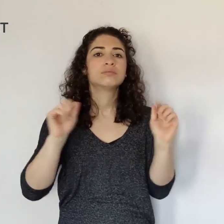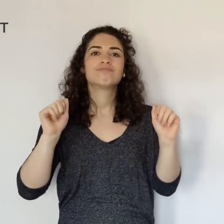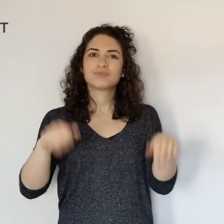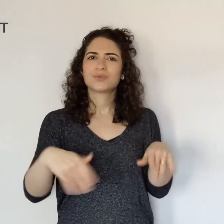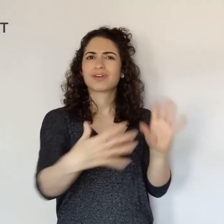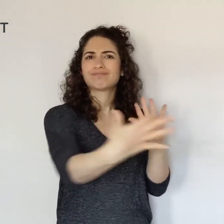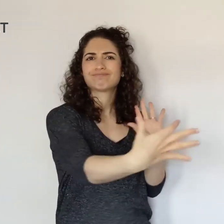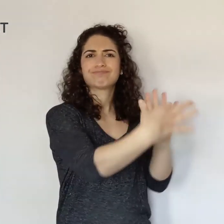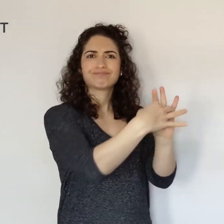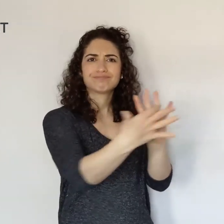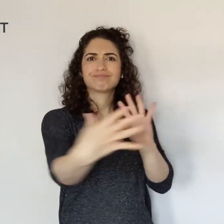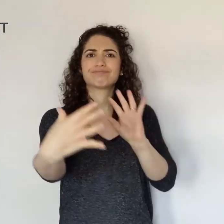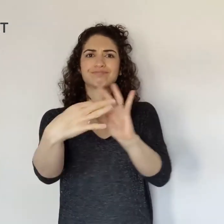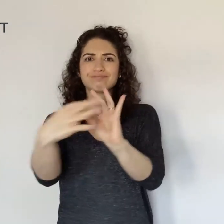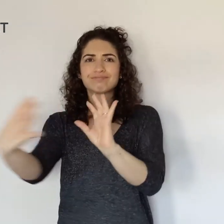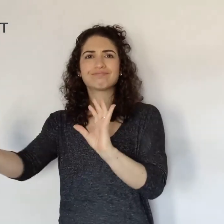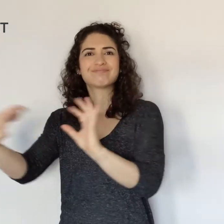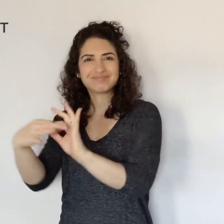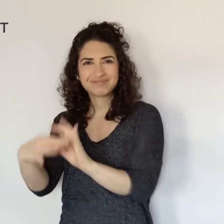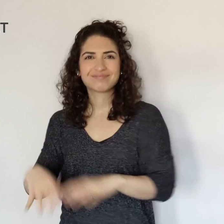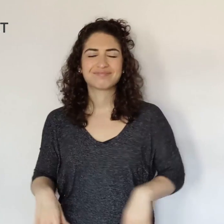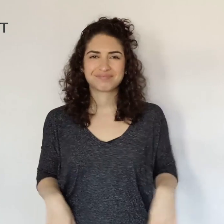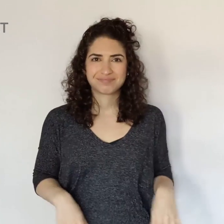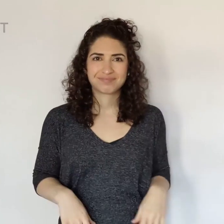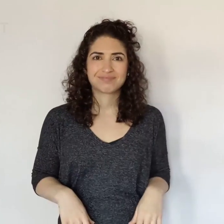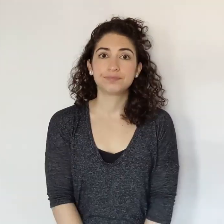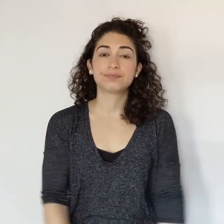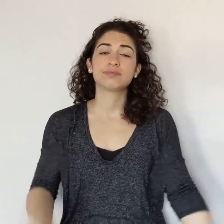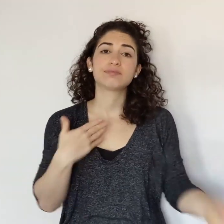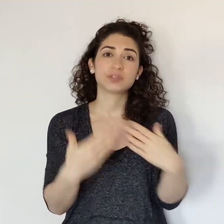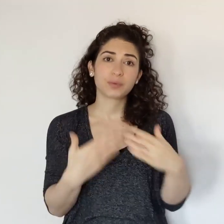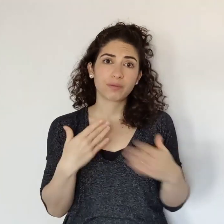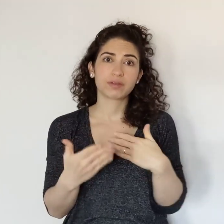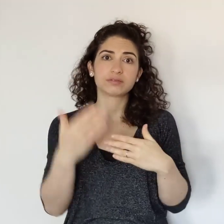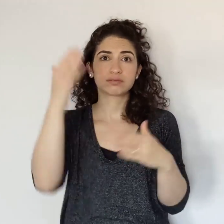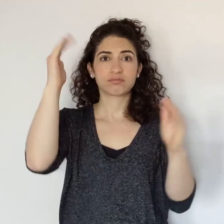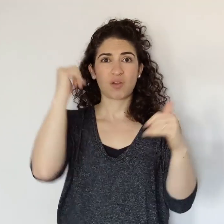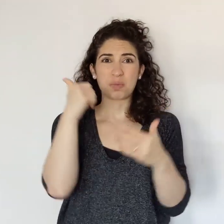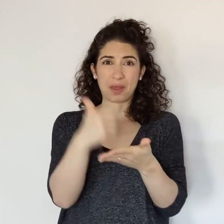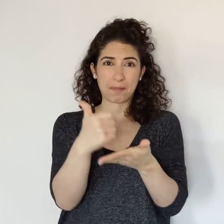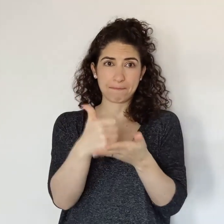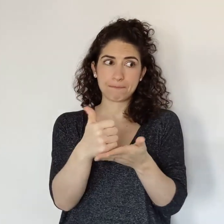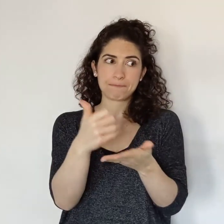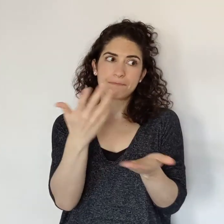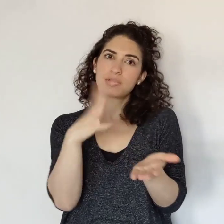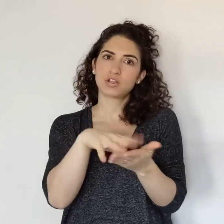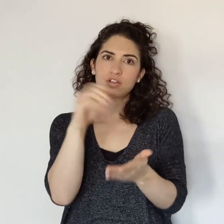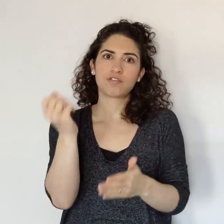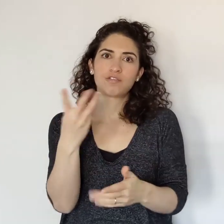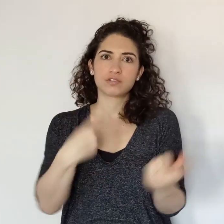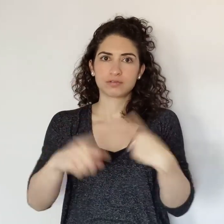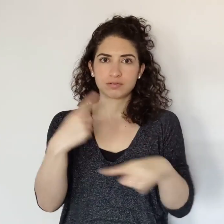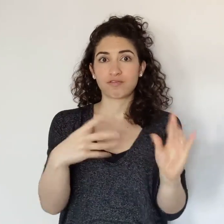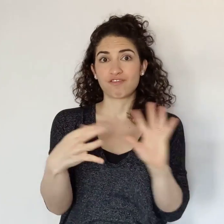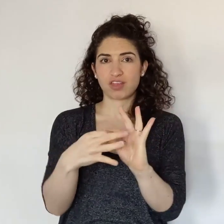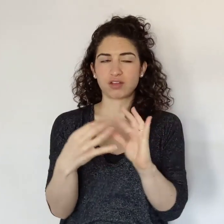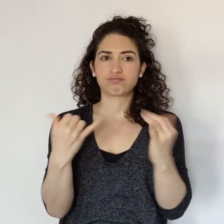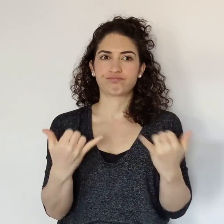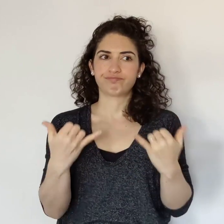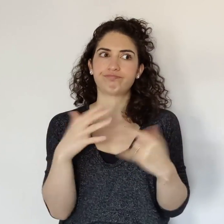now, but maybe you can still establish connection. Anyway, I hope that that helped you learn a few signs related to the